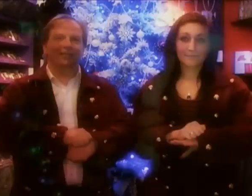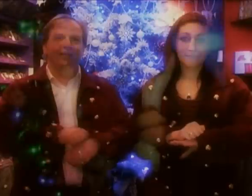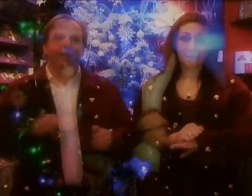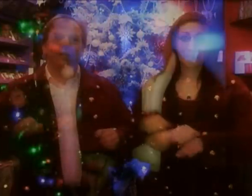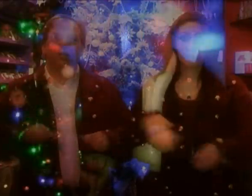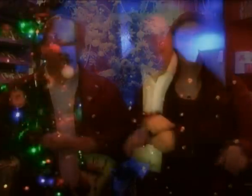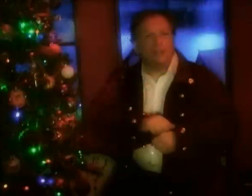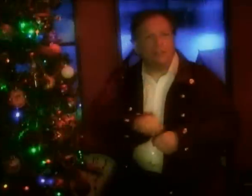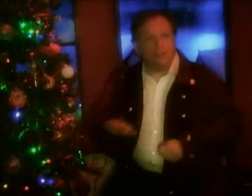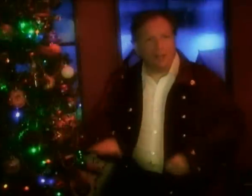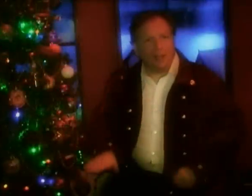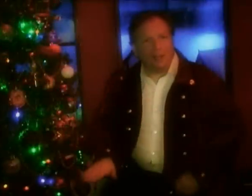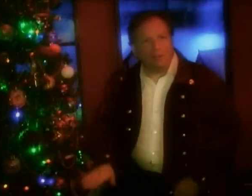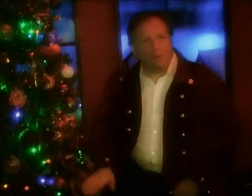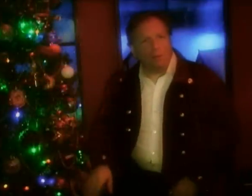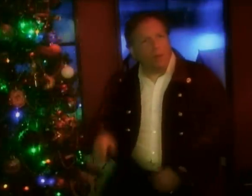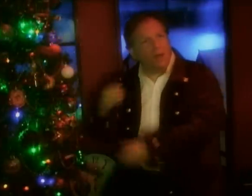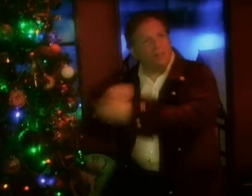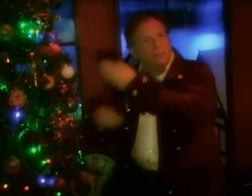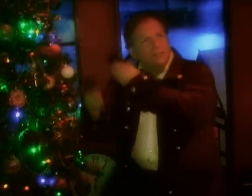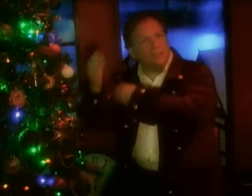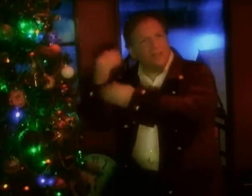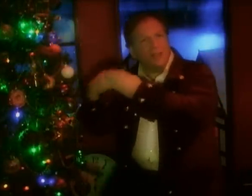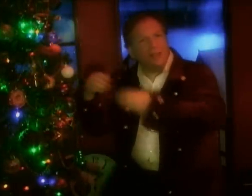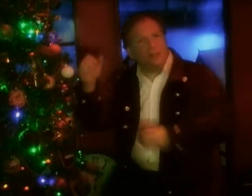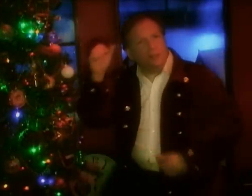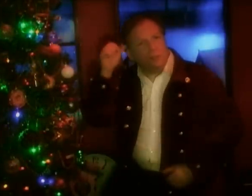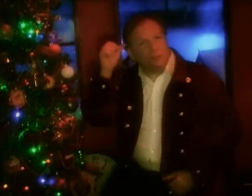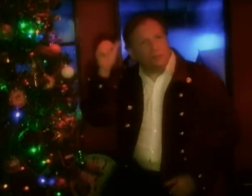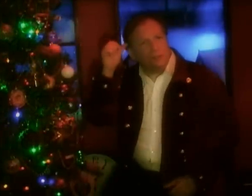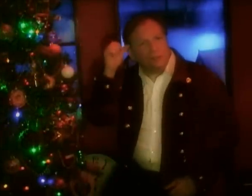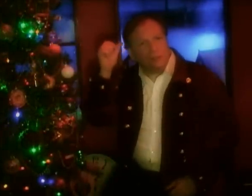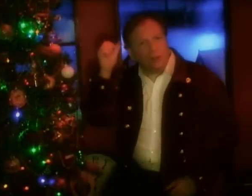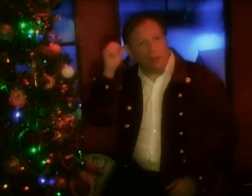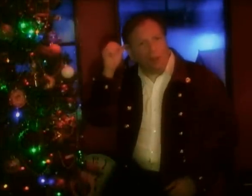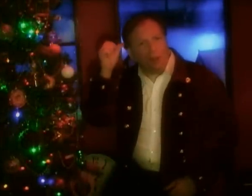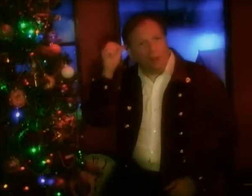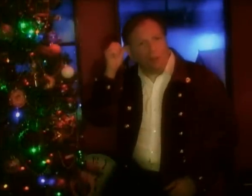Just like the ones I used to know